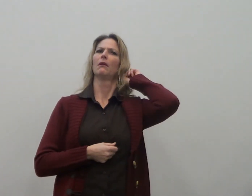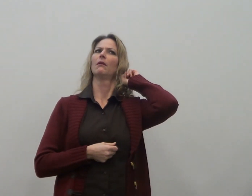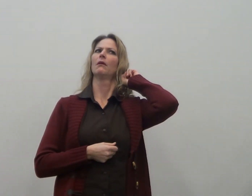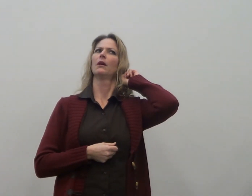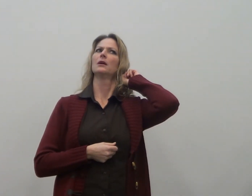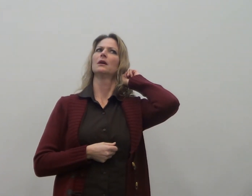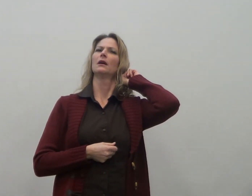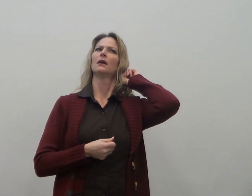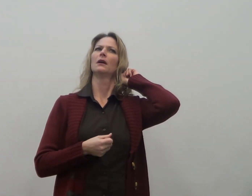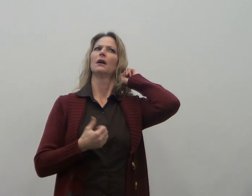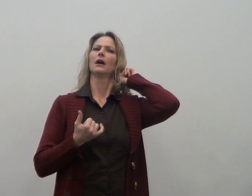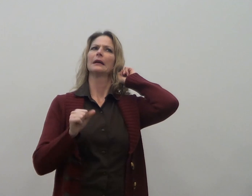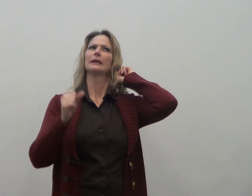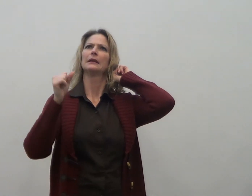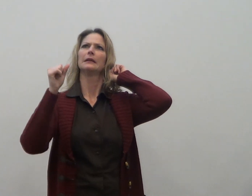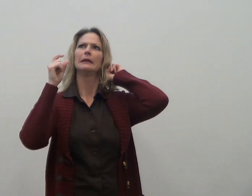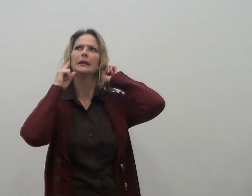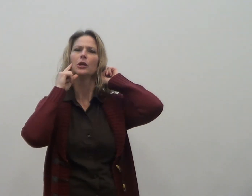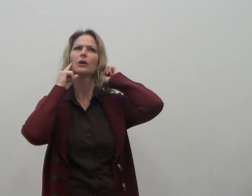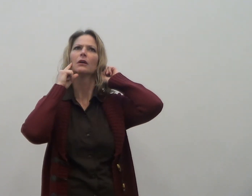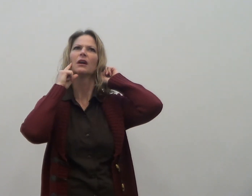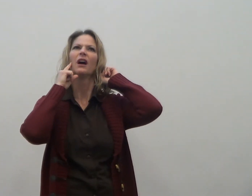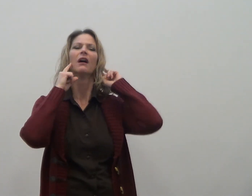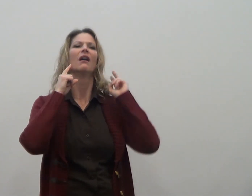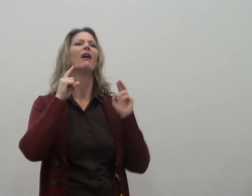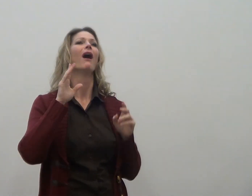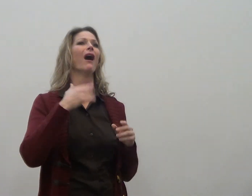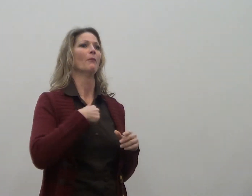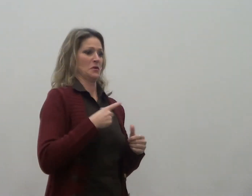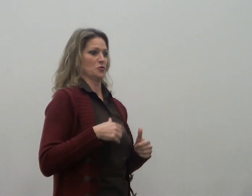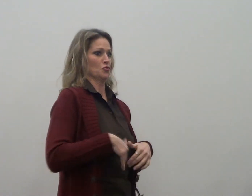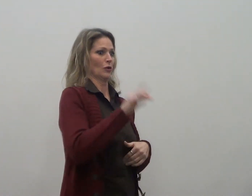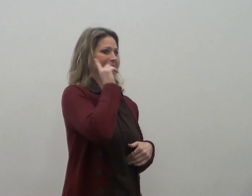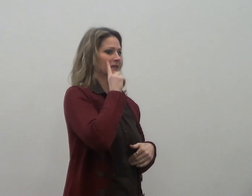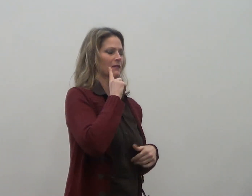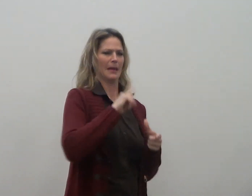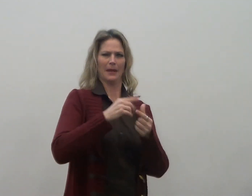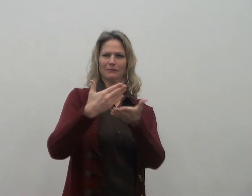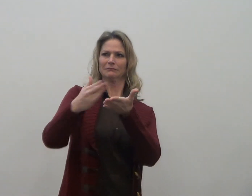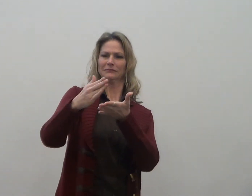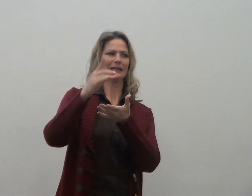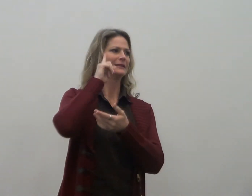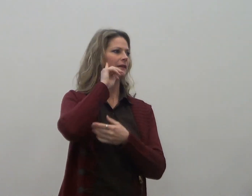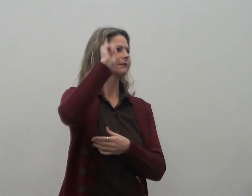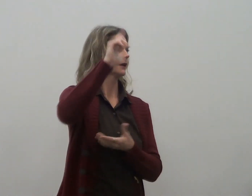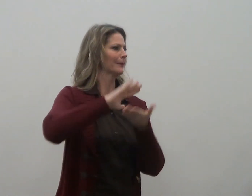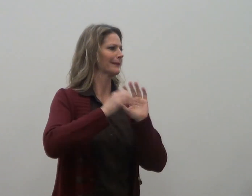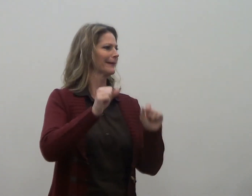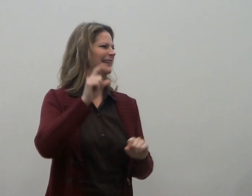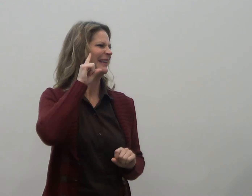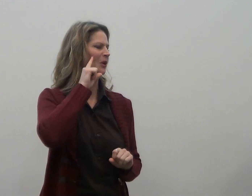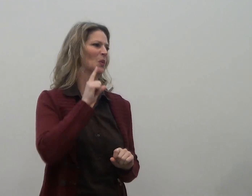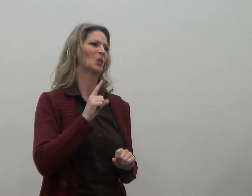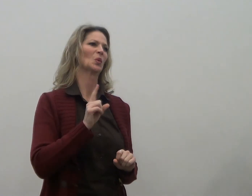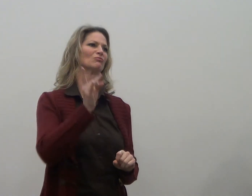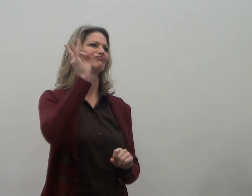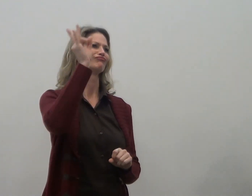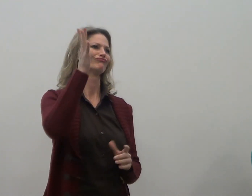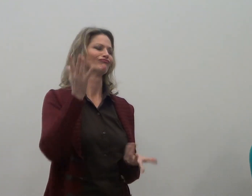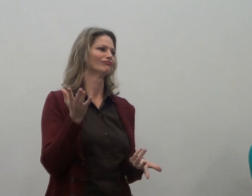okay, I'm hearing now, and you just totally shun the deaf culture, it's kind of seen as like obviously really bad, because that was your identity